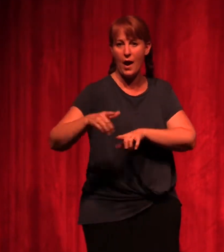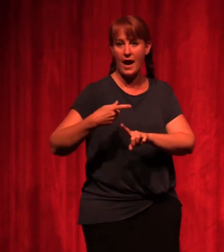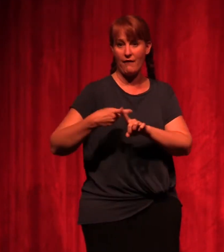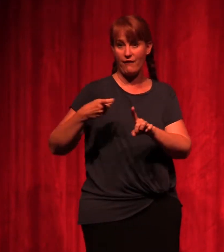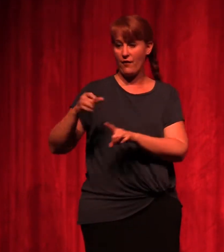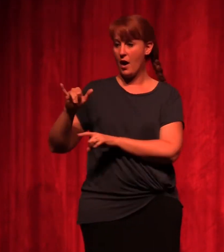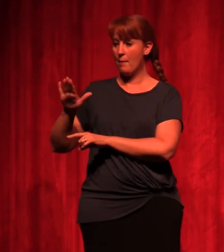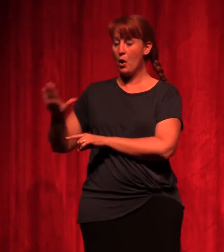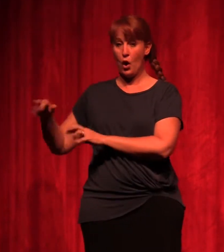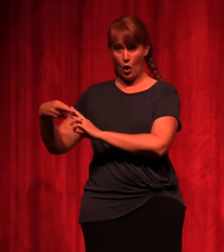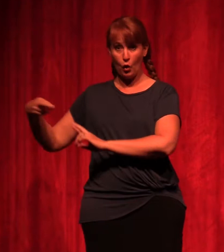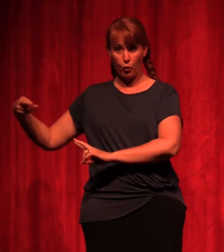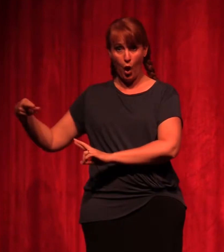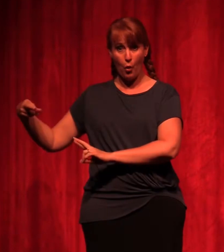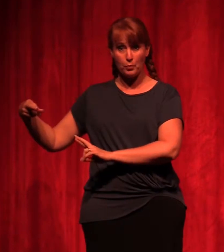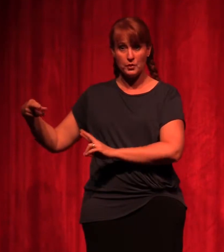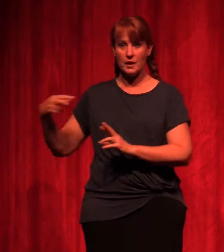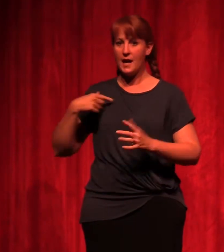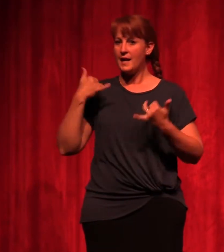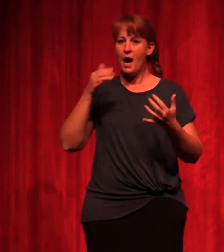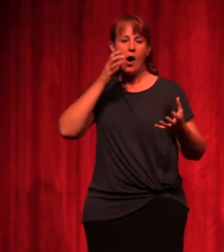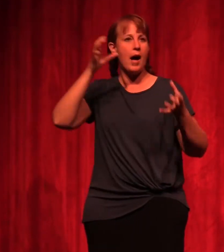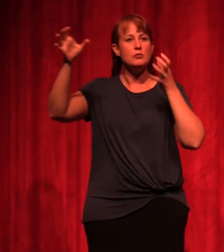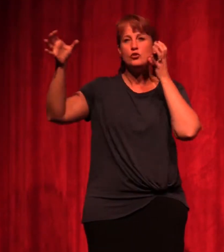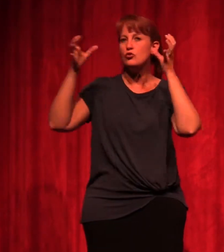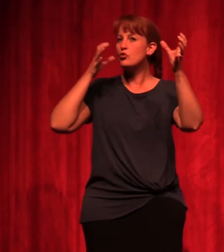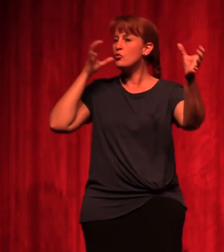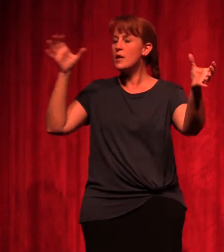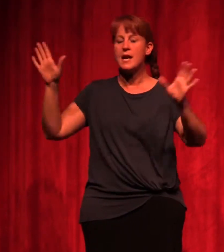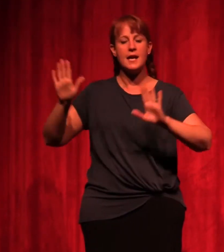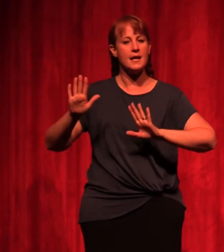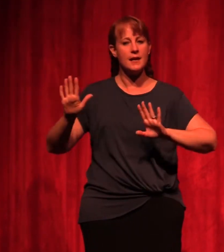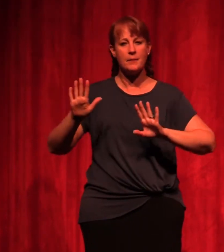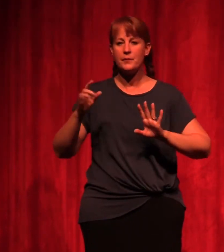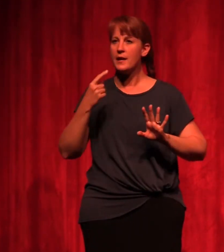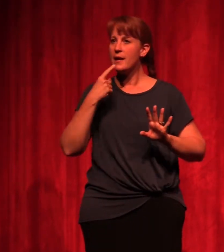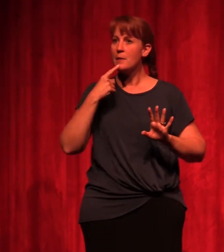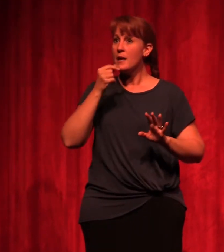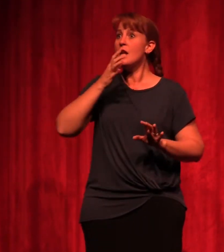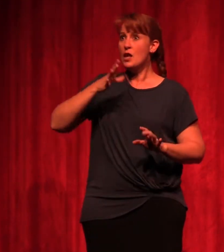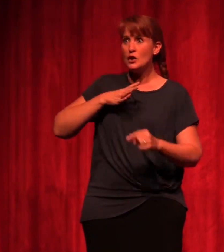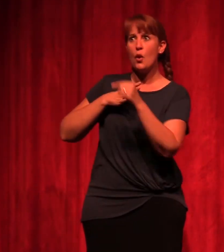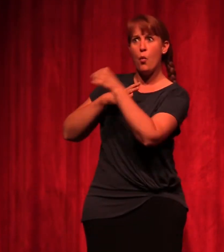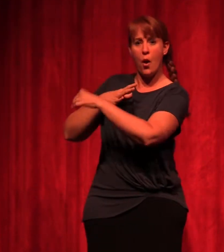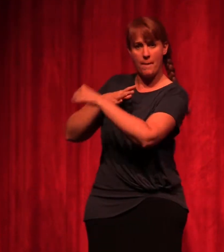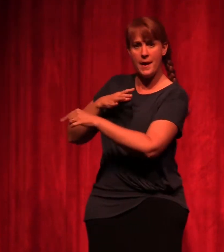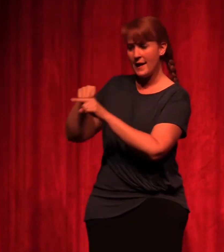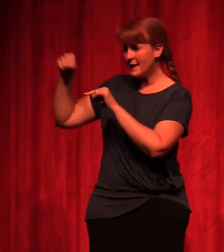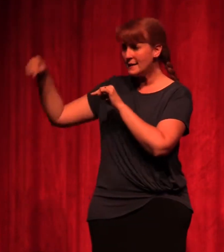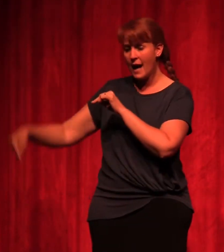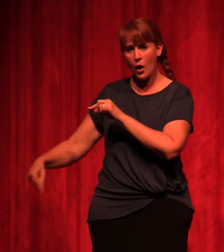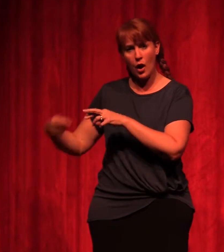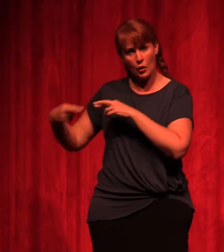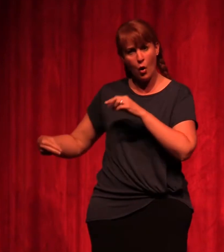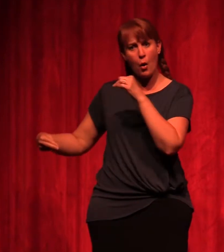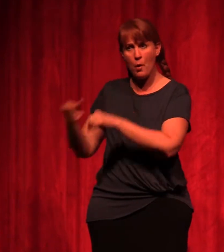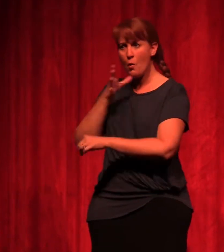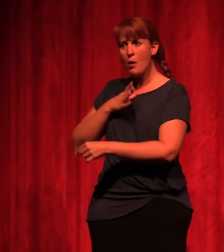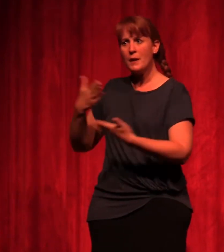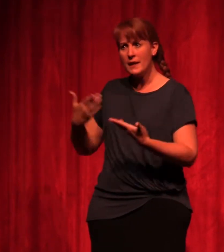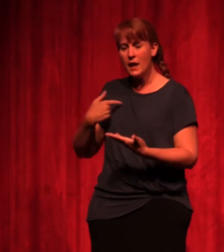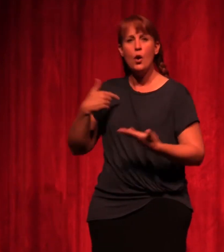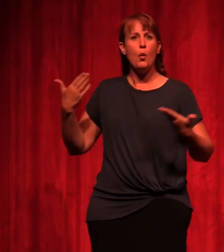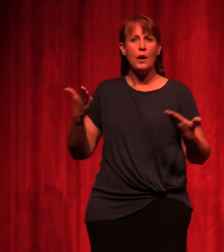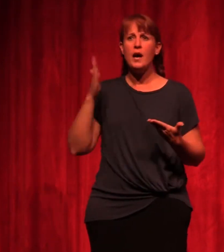from Nyandak's ropes. And at this point, I'm screaming and I'm saying, "There's a woman at the end of those ropes. We're here,